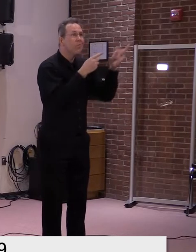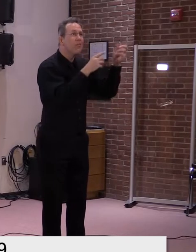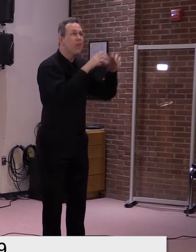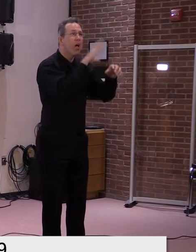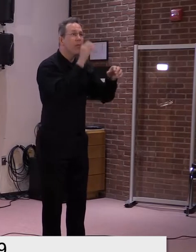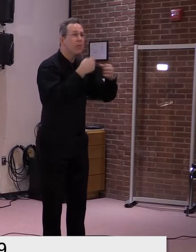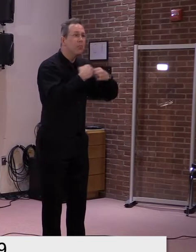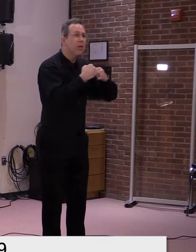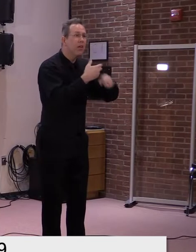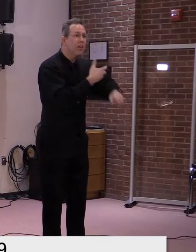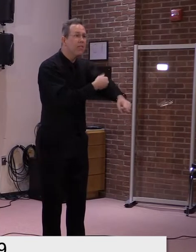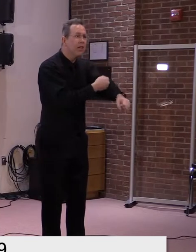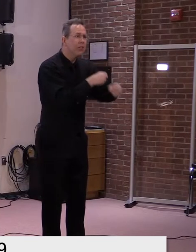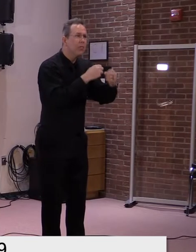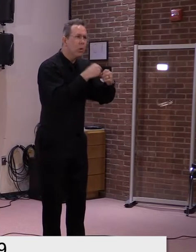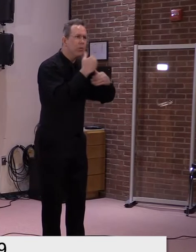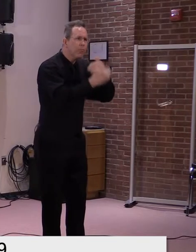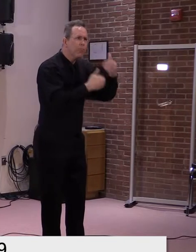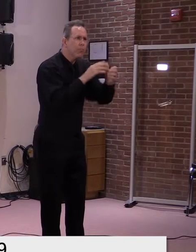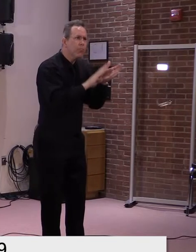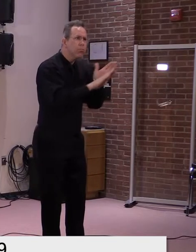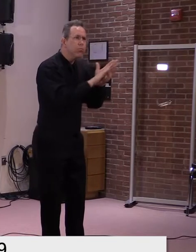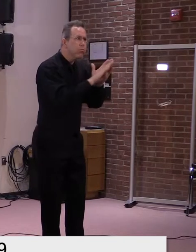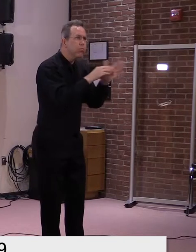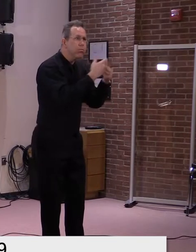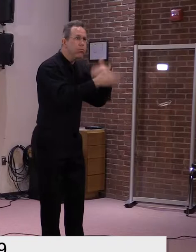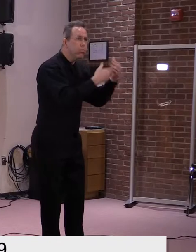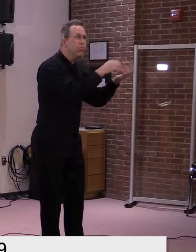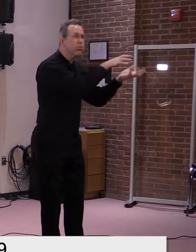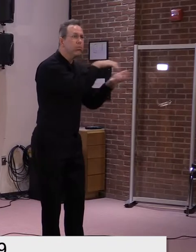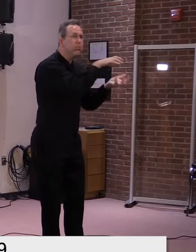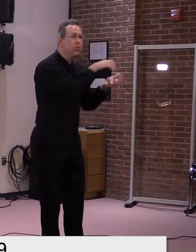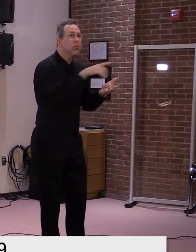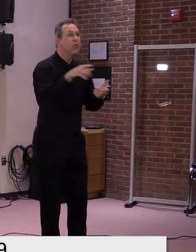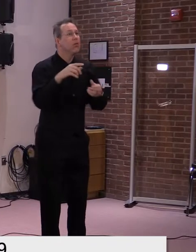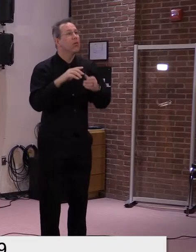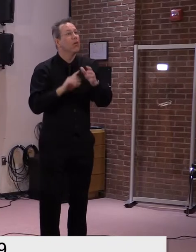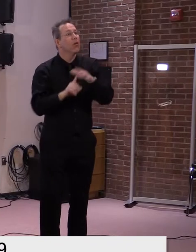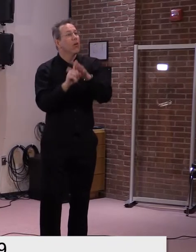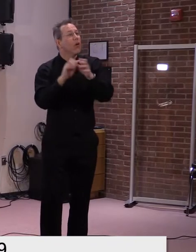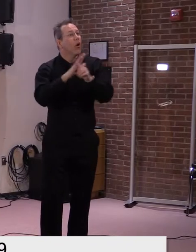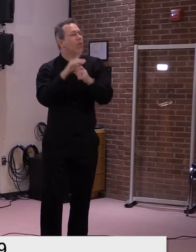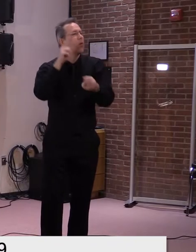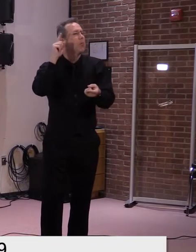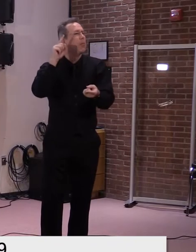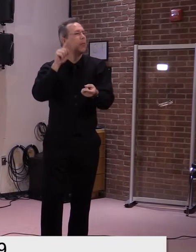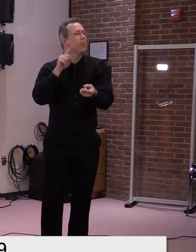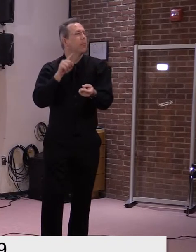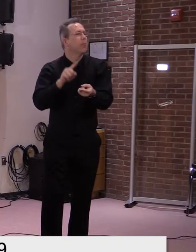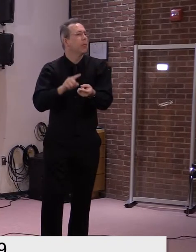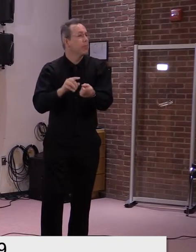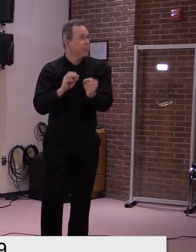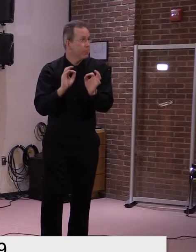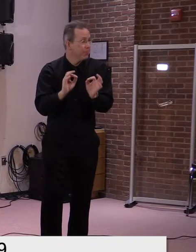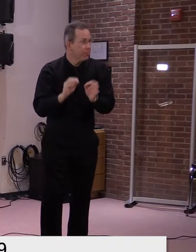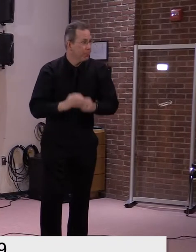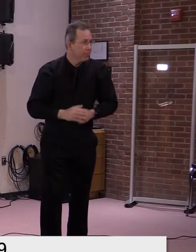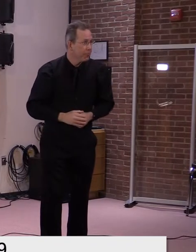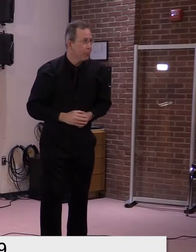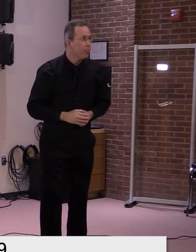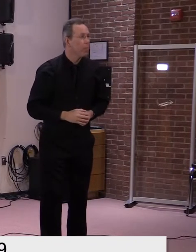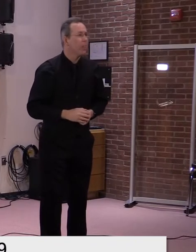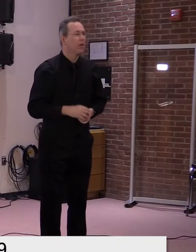deaths from the virus. This is remarkable and really speaks to how we have been able to really stick